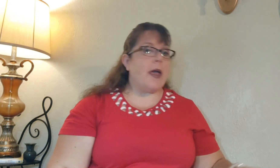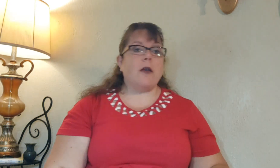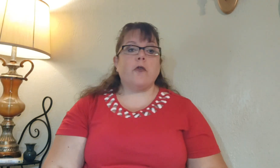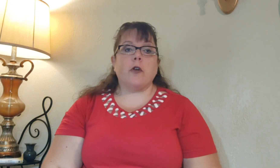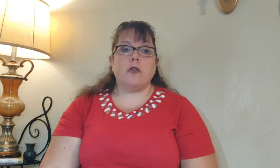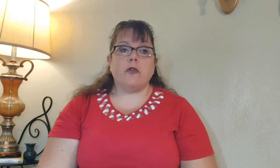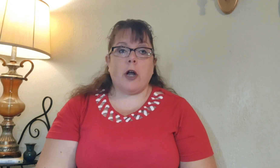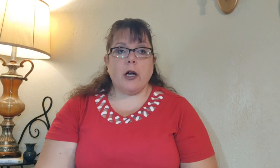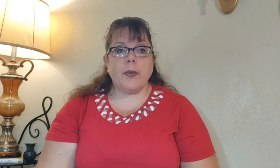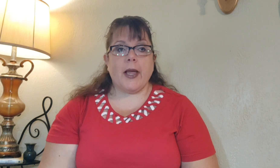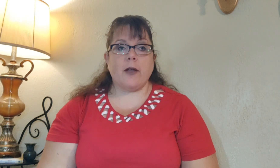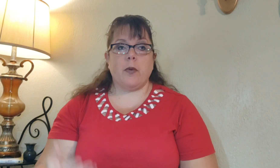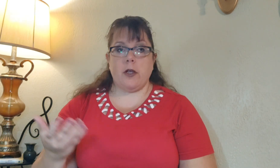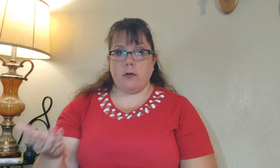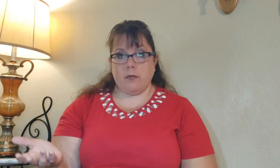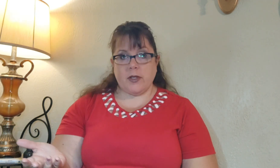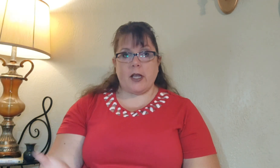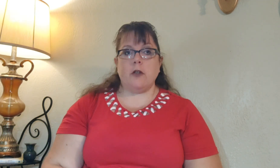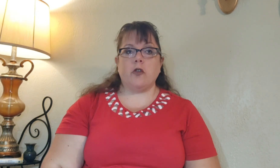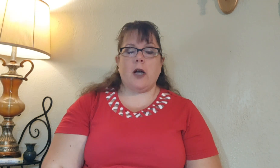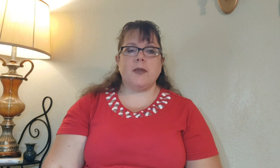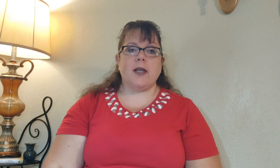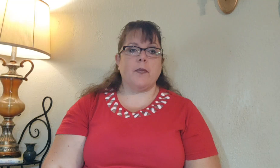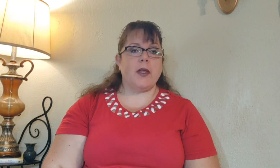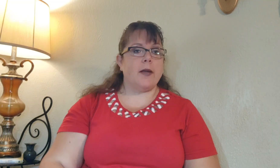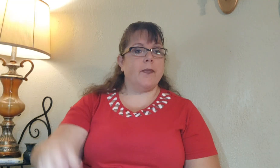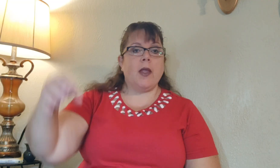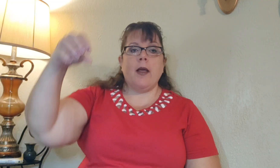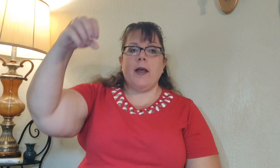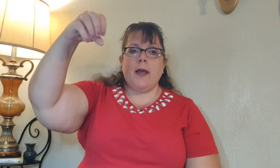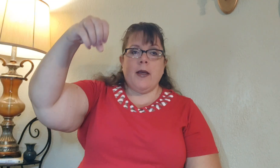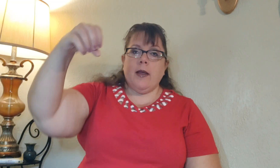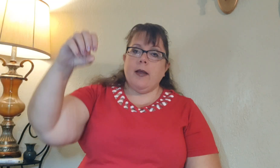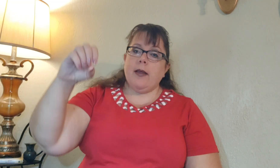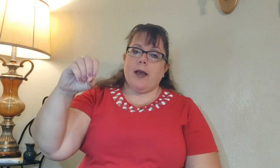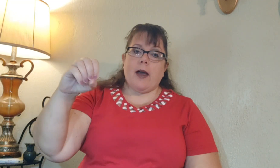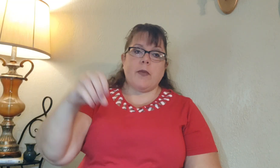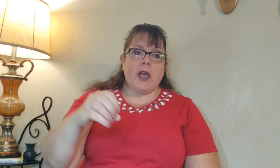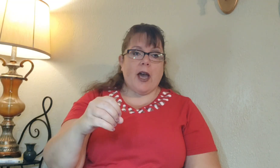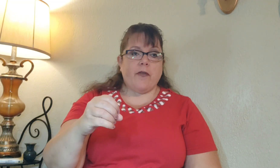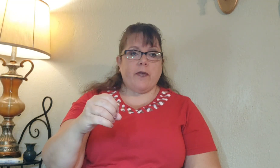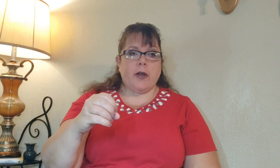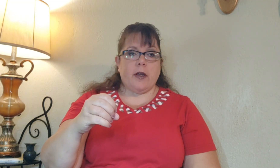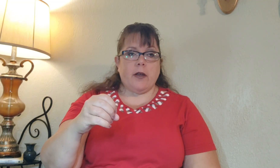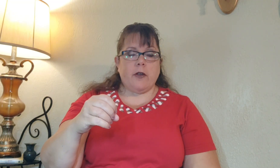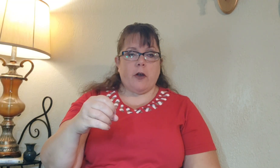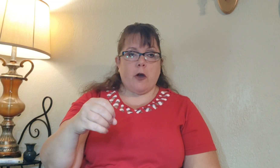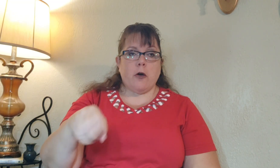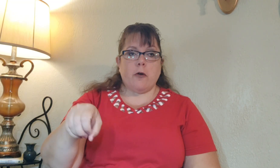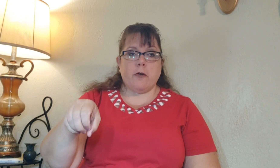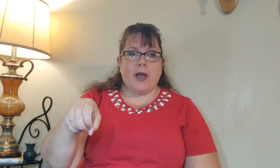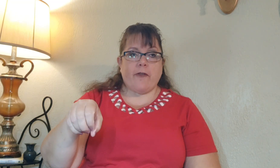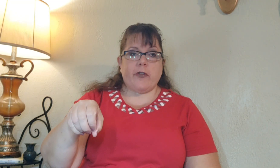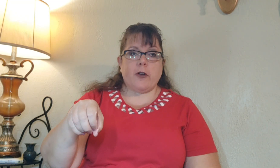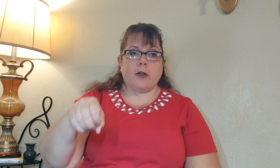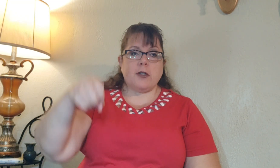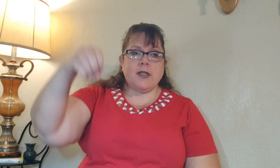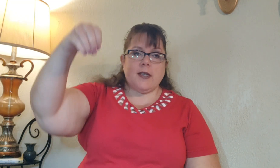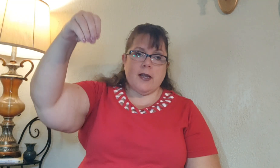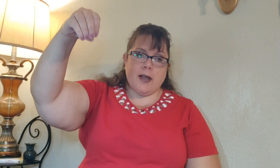And for drop, like when you say you drop something, you have your O at first